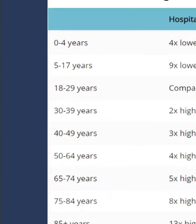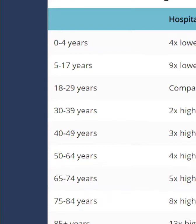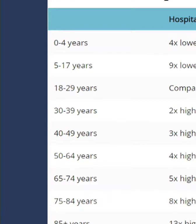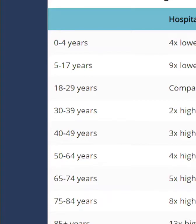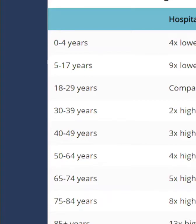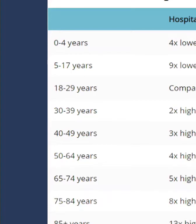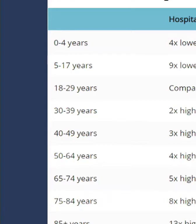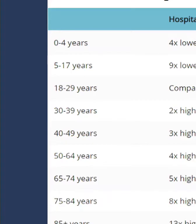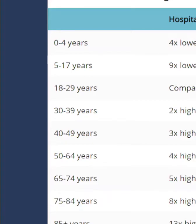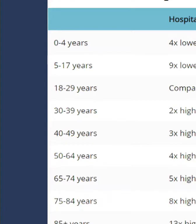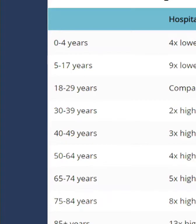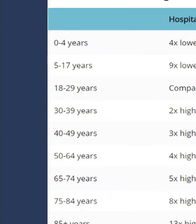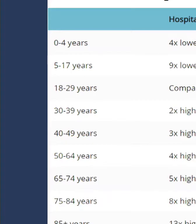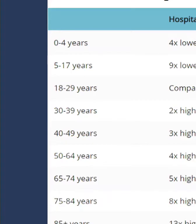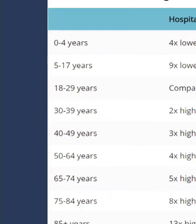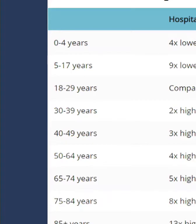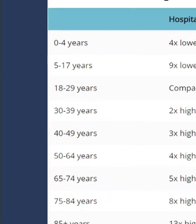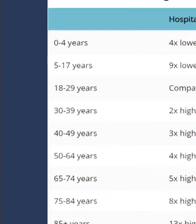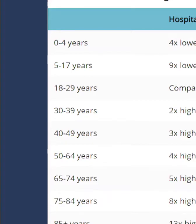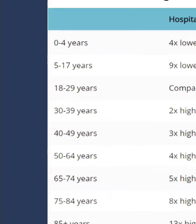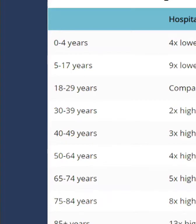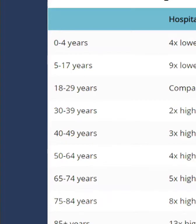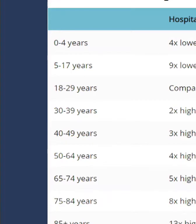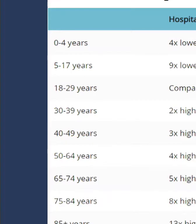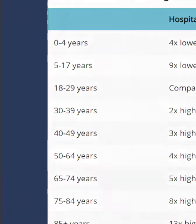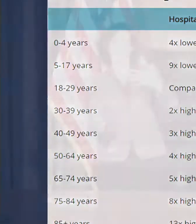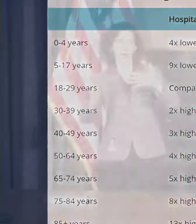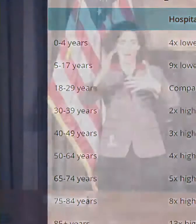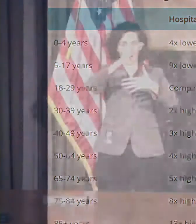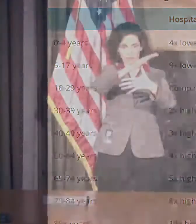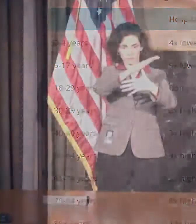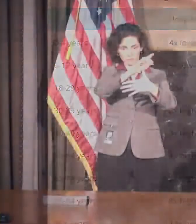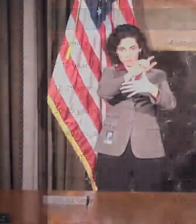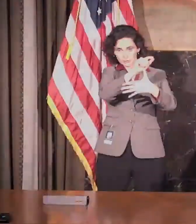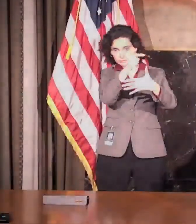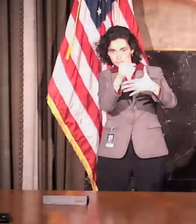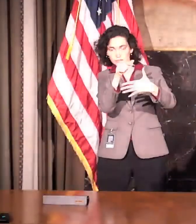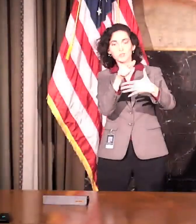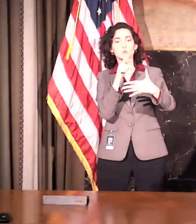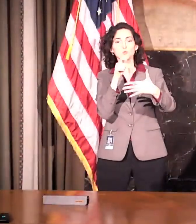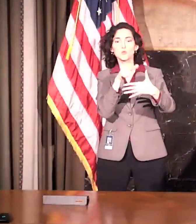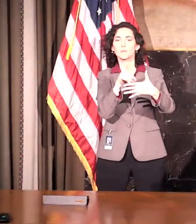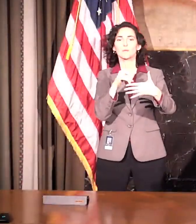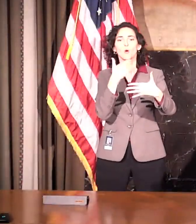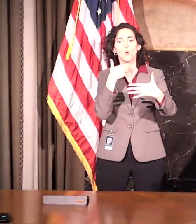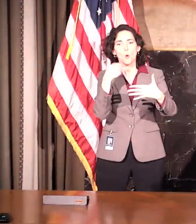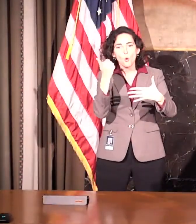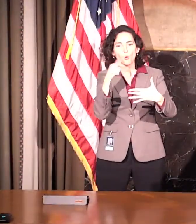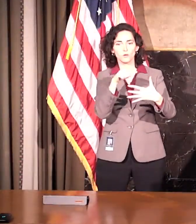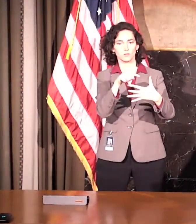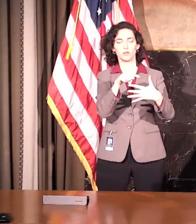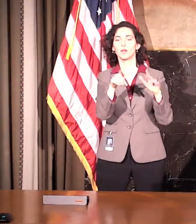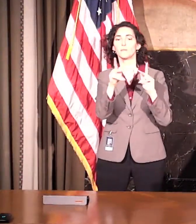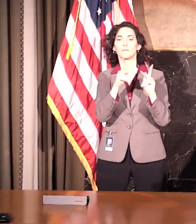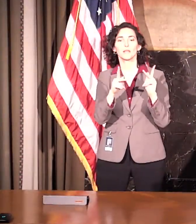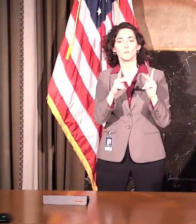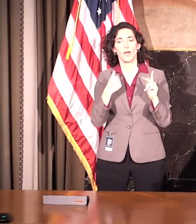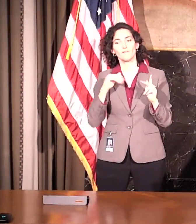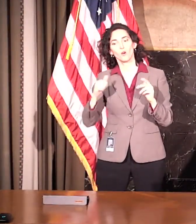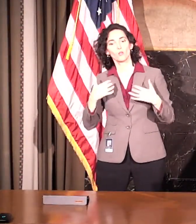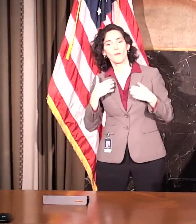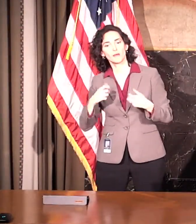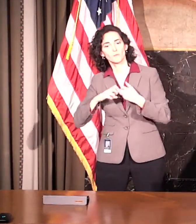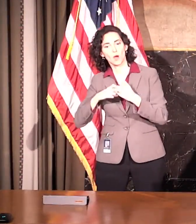priority, is to get to these older people and people with comorbid health conditions who are not in the congregant settings, who are going to be